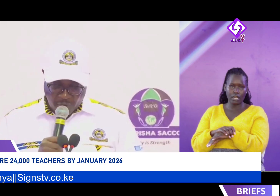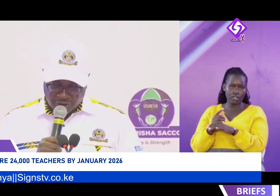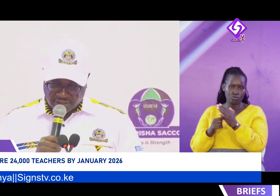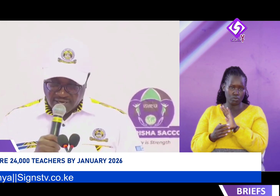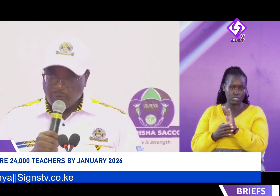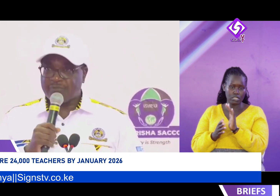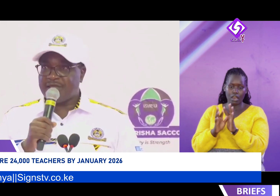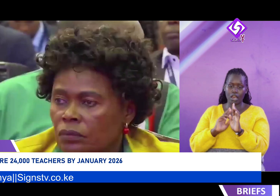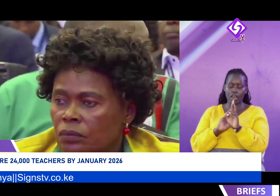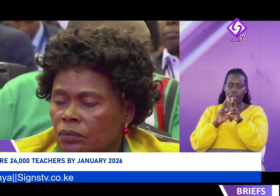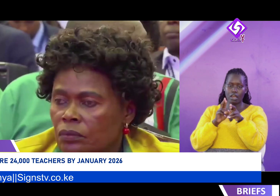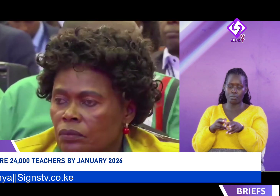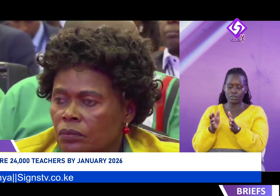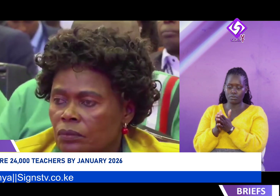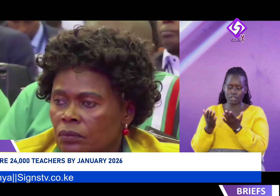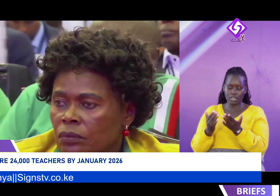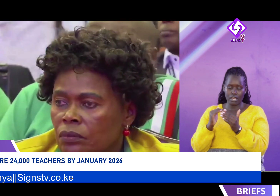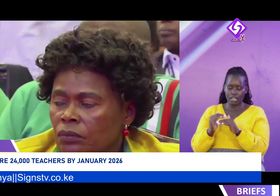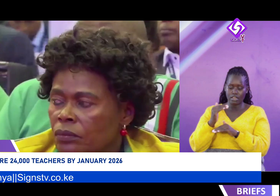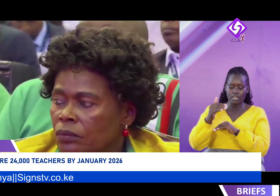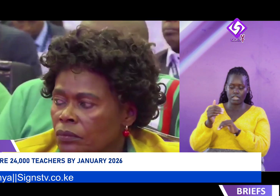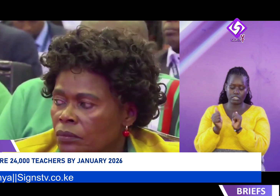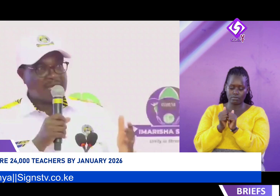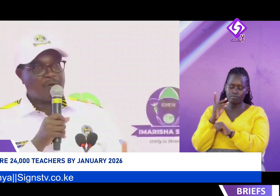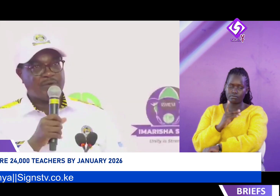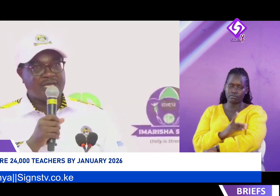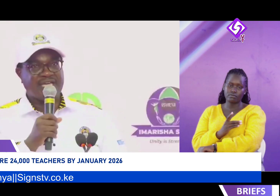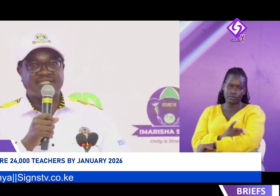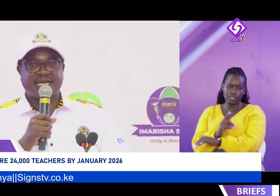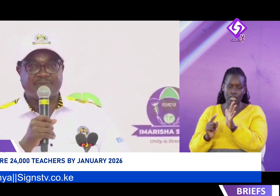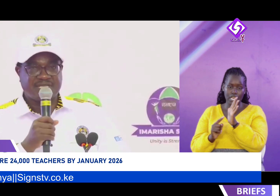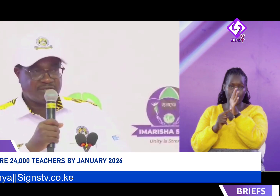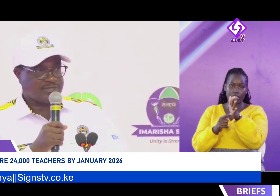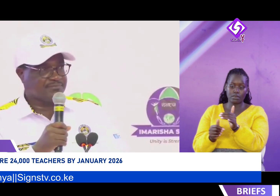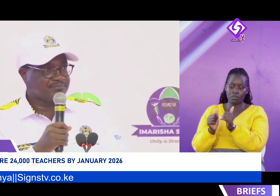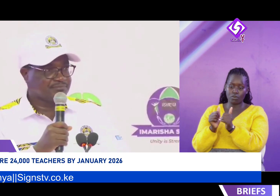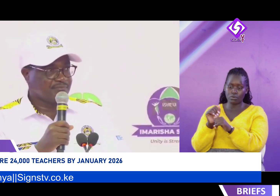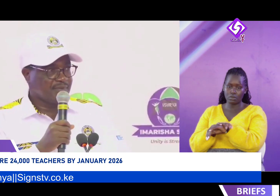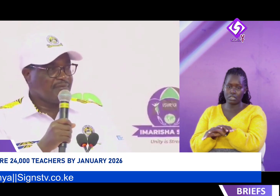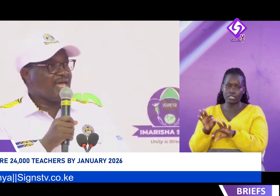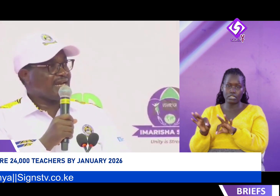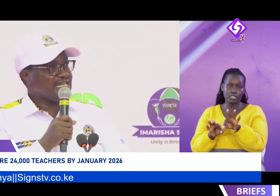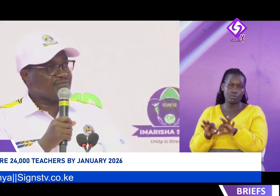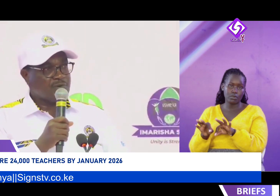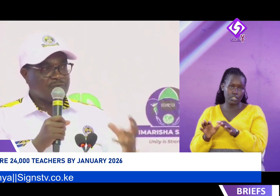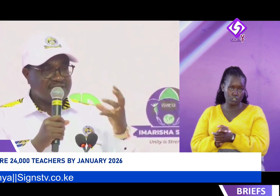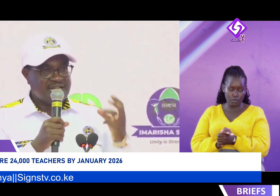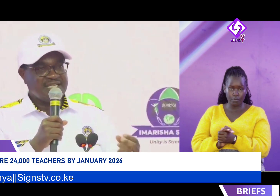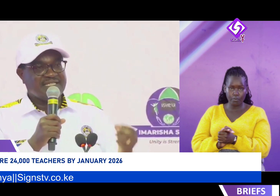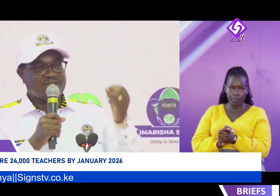report within the next 10 days. Challenges, for example, that we get in capitation, they arise from the challenges